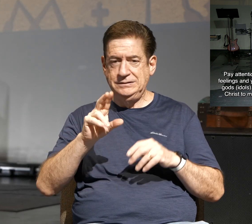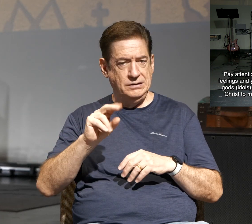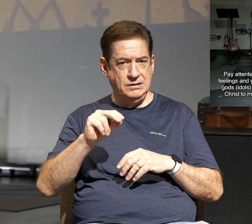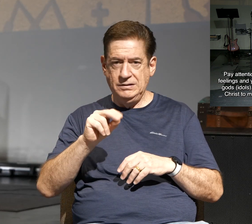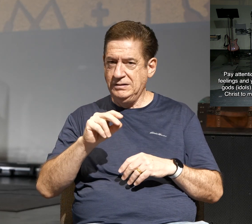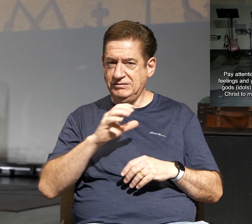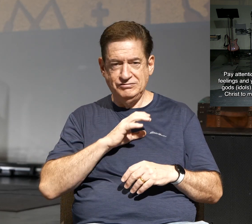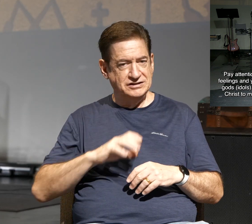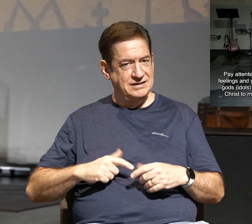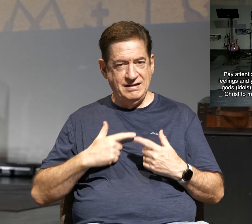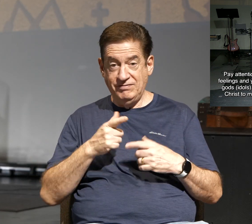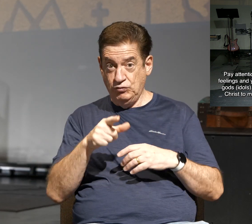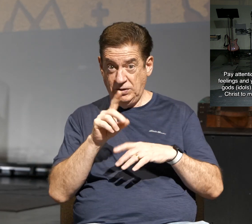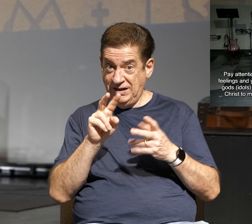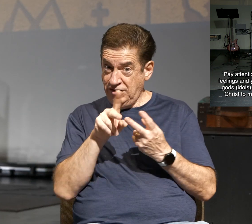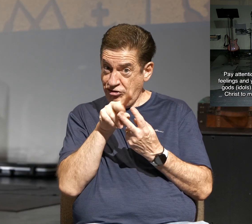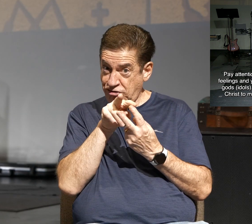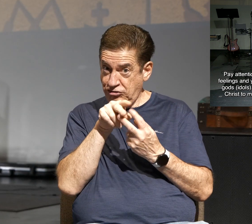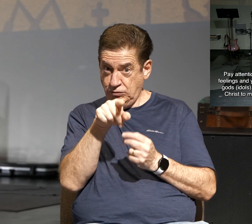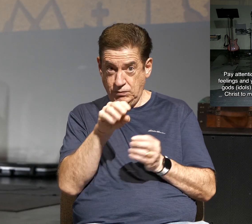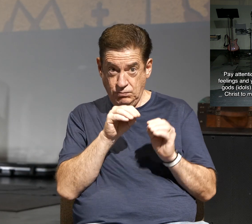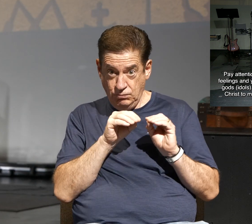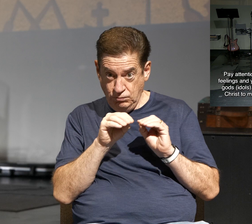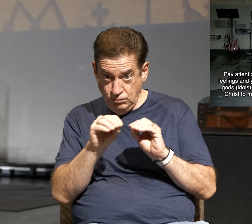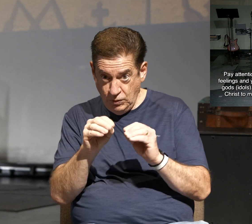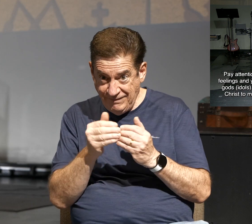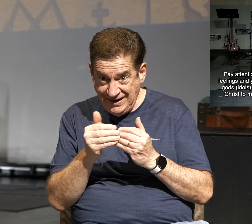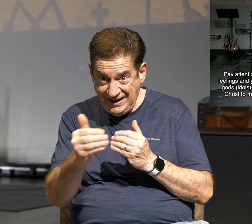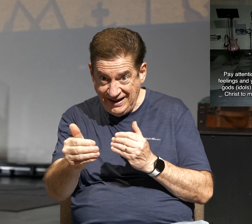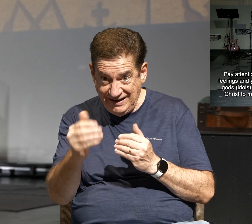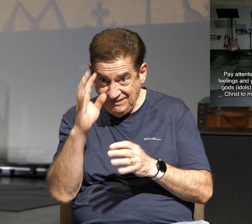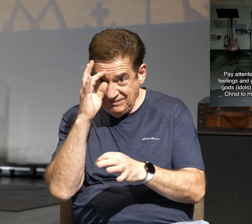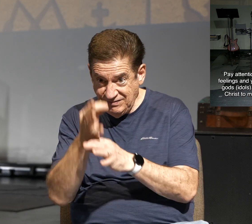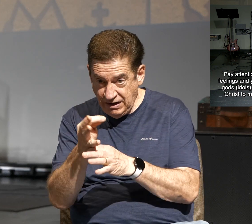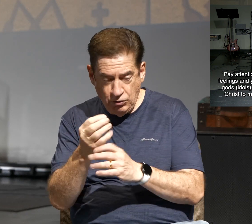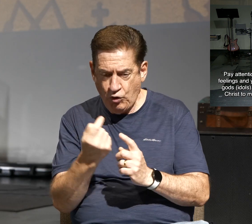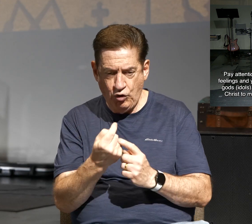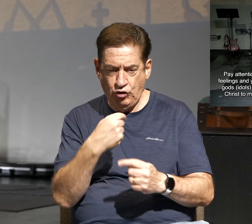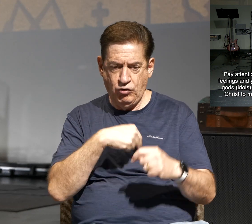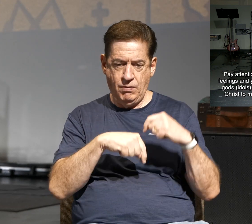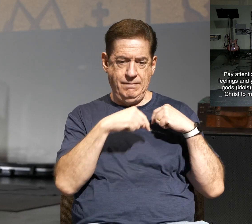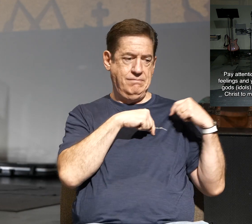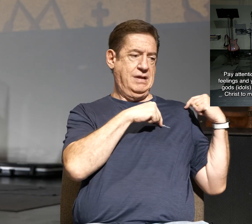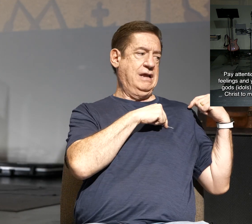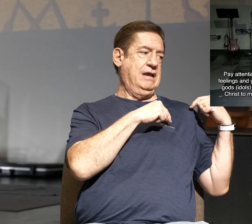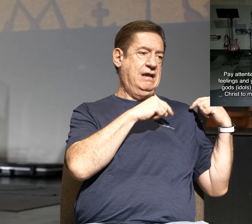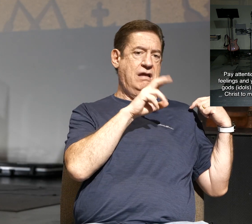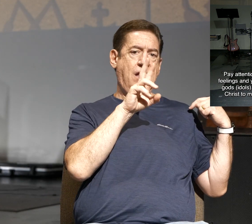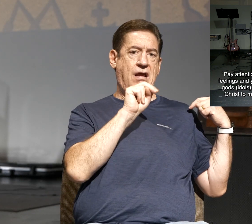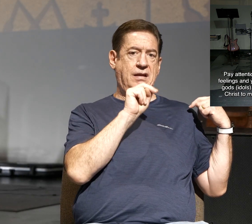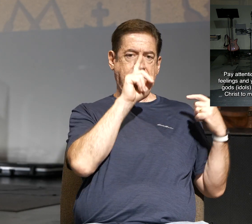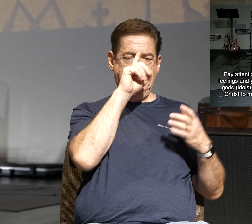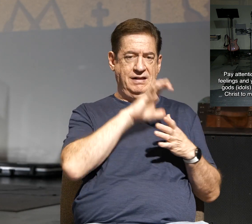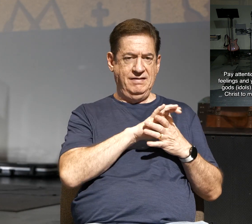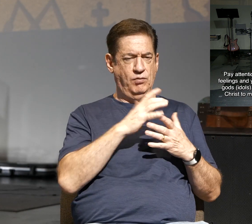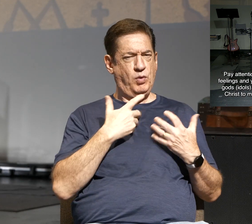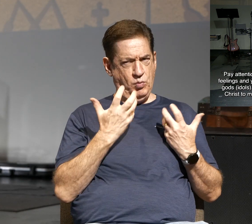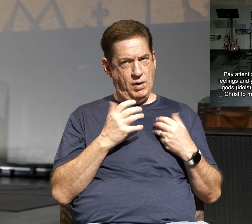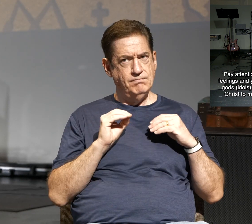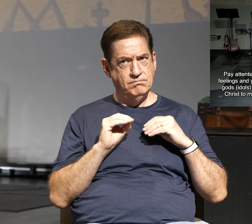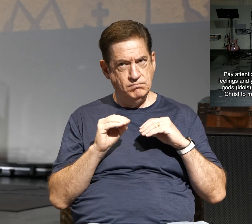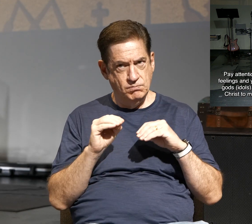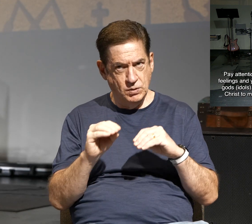moving ahead by faith or going back in unbelief. Lord, we want to learn how to move ahead by faith. Teach us